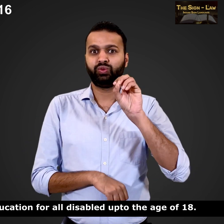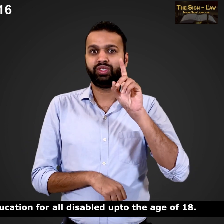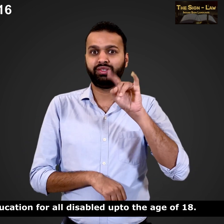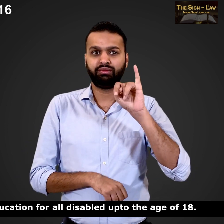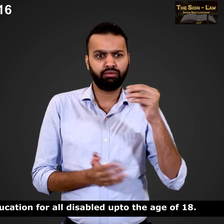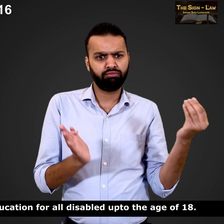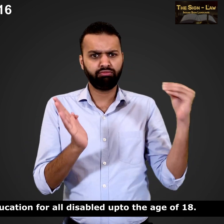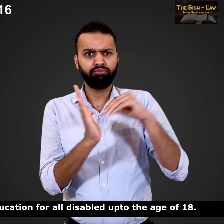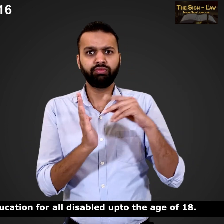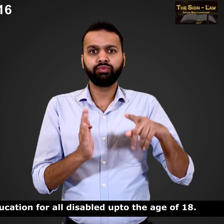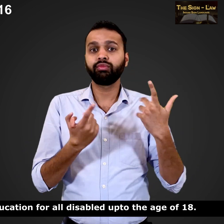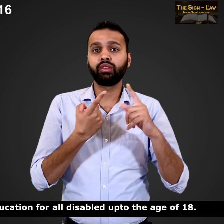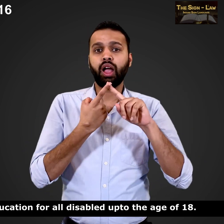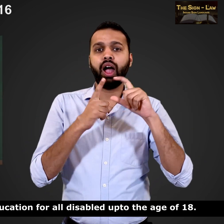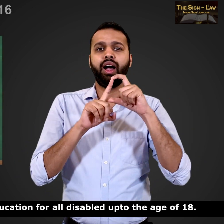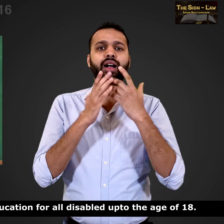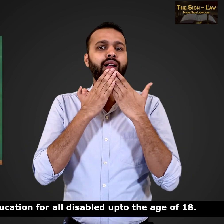education for all disabled up to the age of 18.